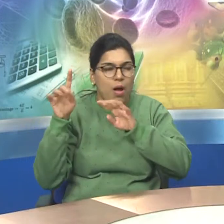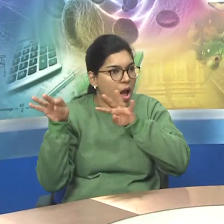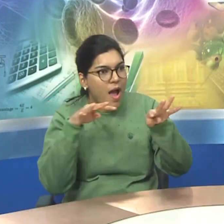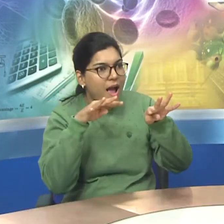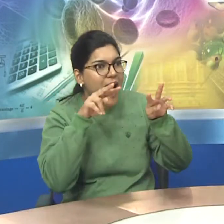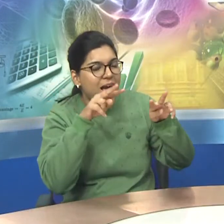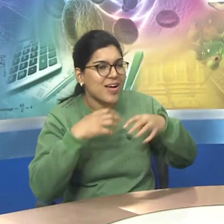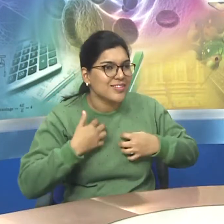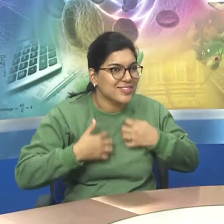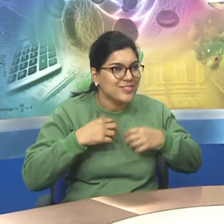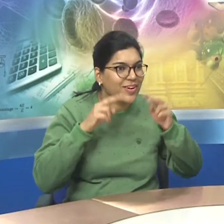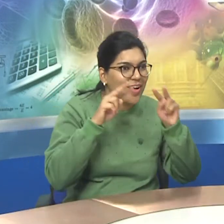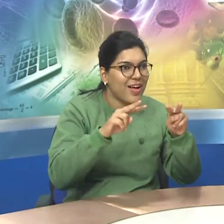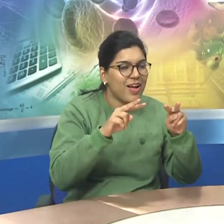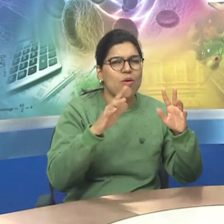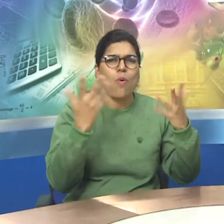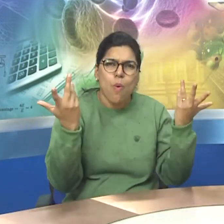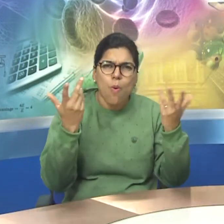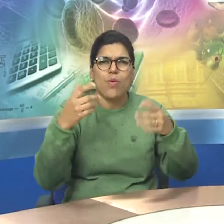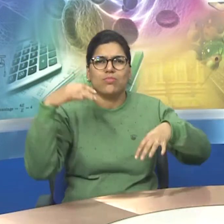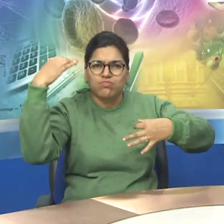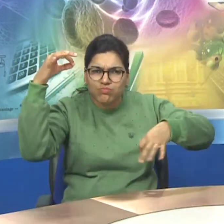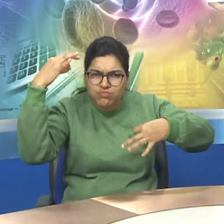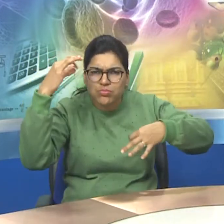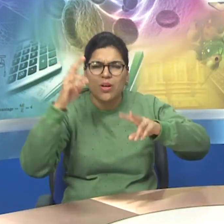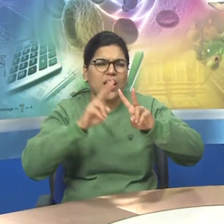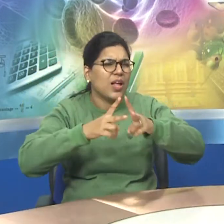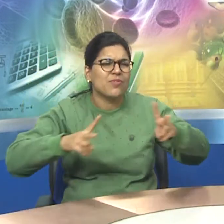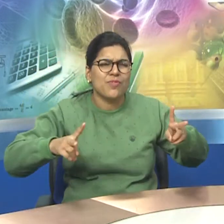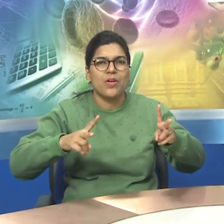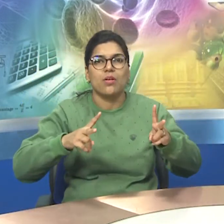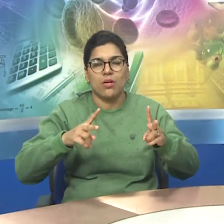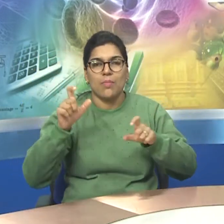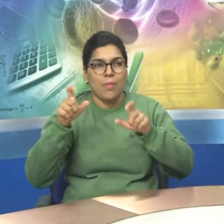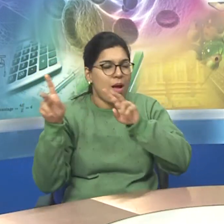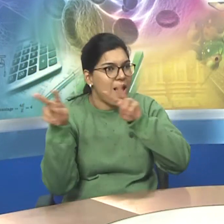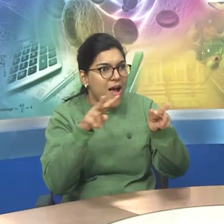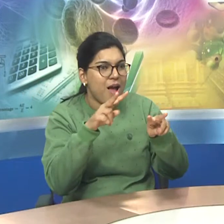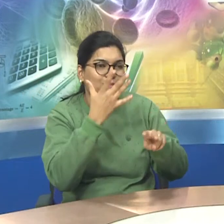no time to turn at beauty's glance and watch her feet, how they can dance.